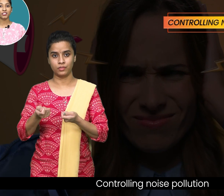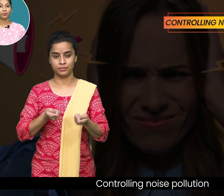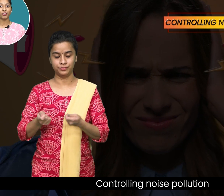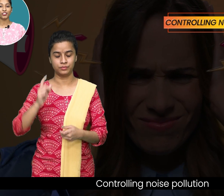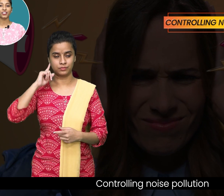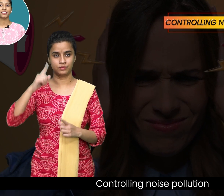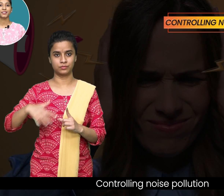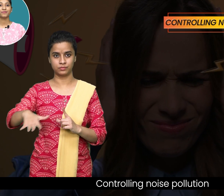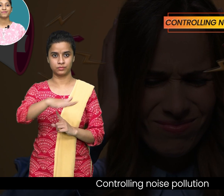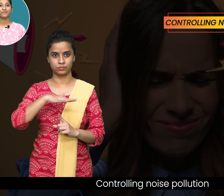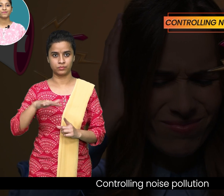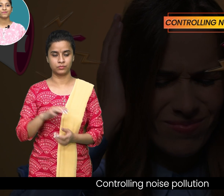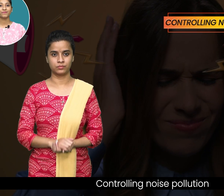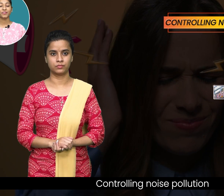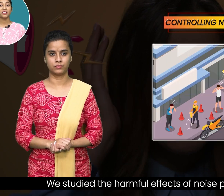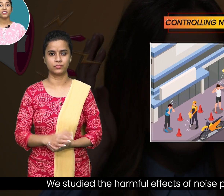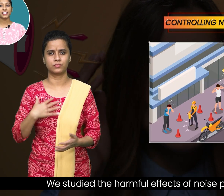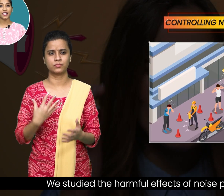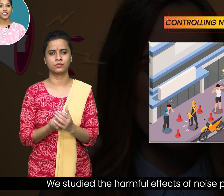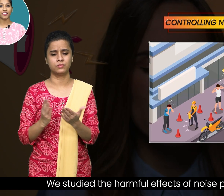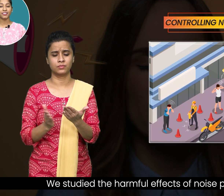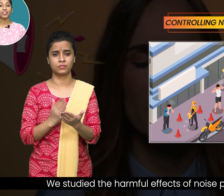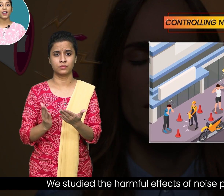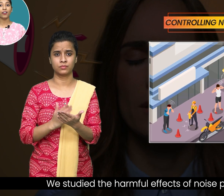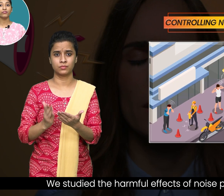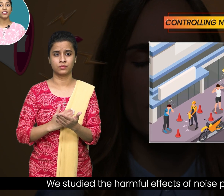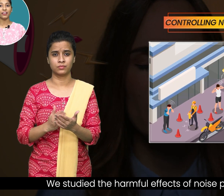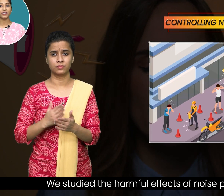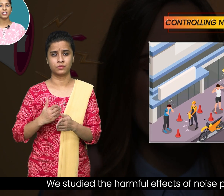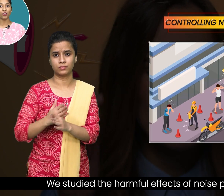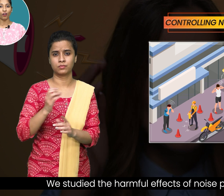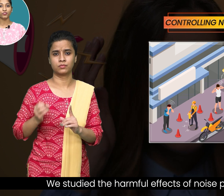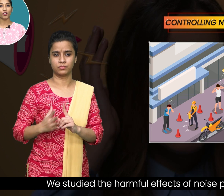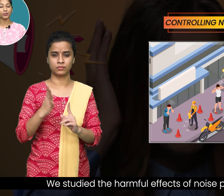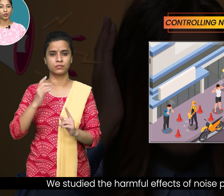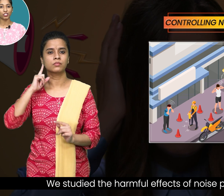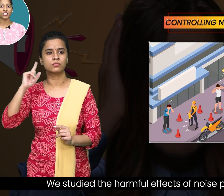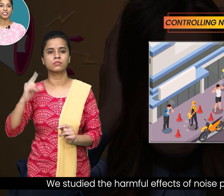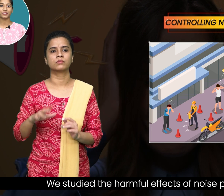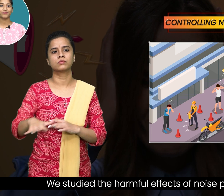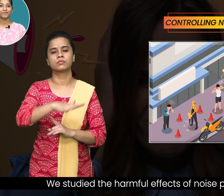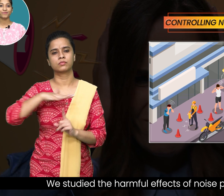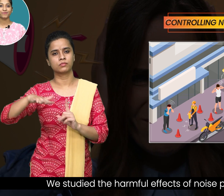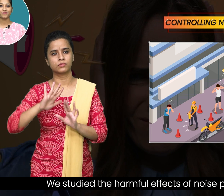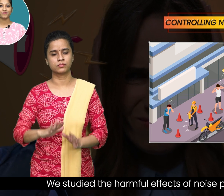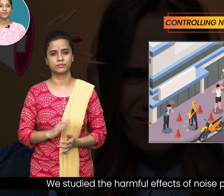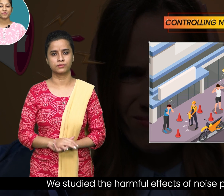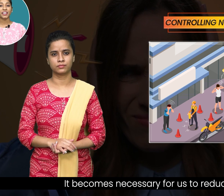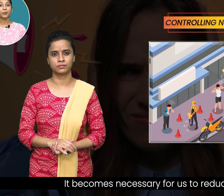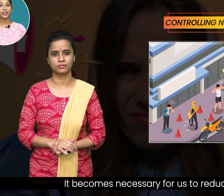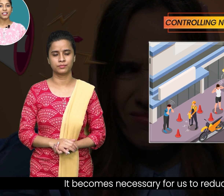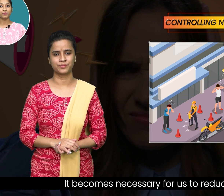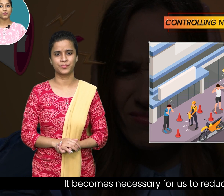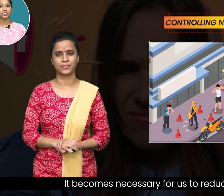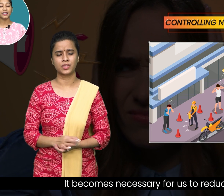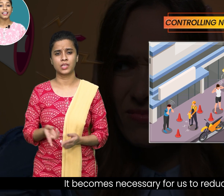Controlling noise pollution. We studied the harmful effects of noise pollution.